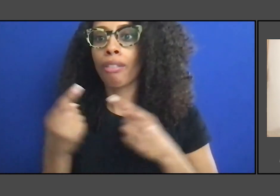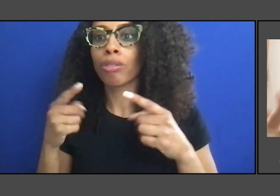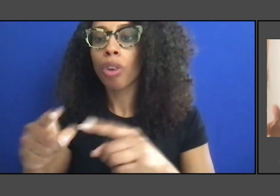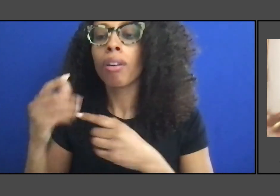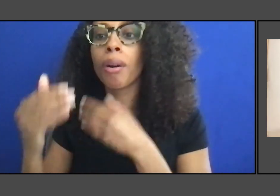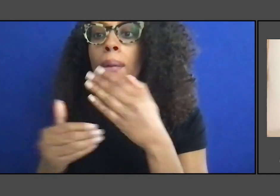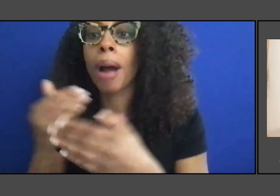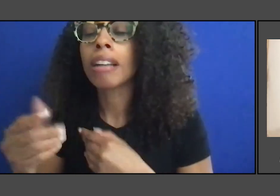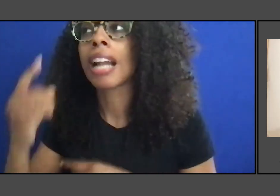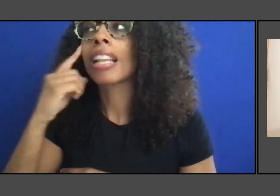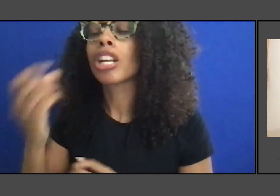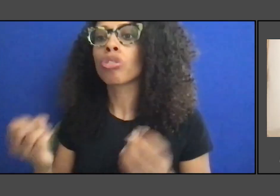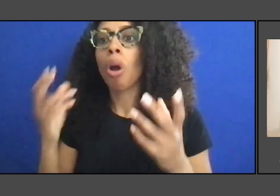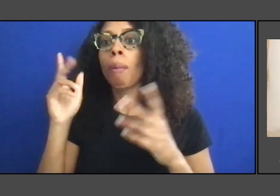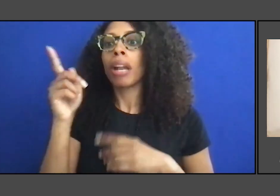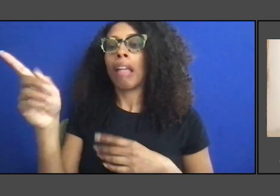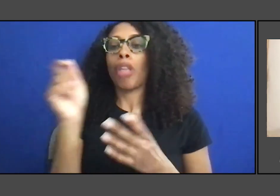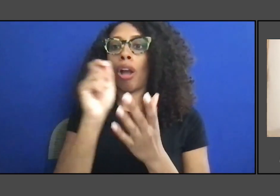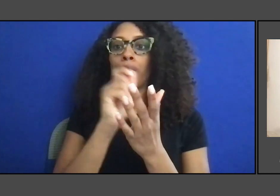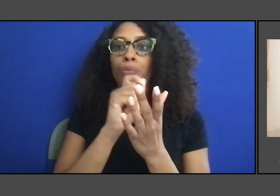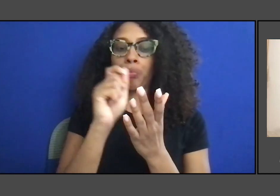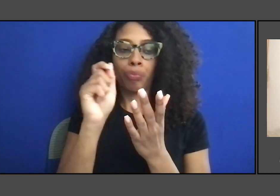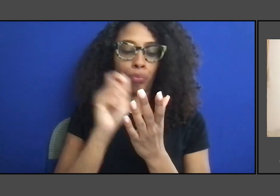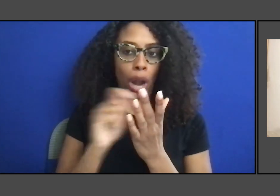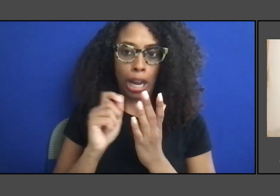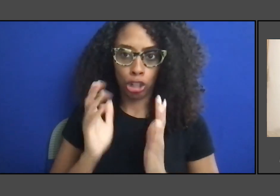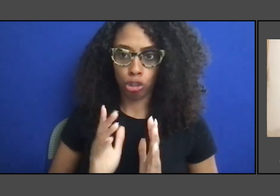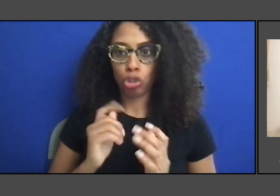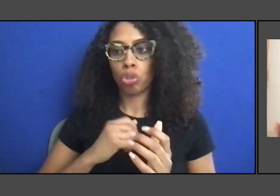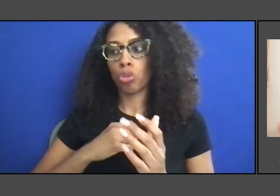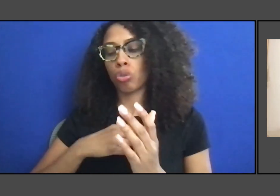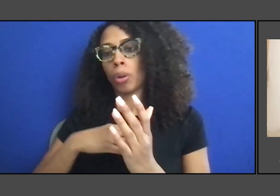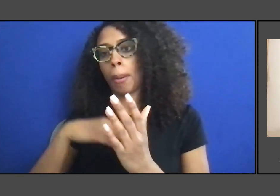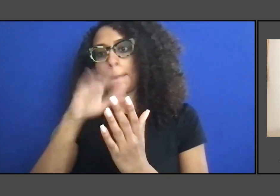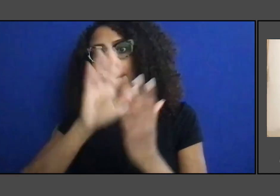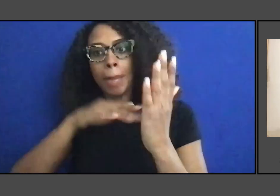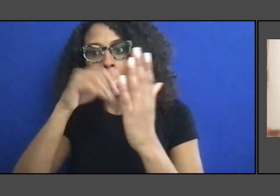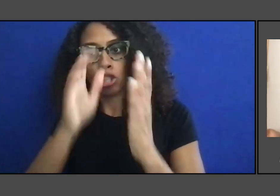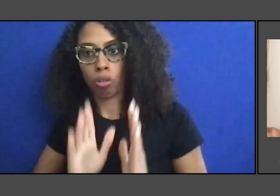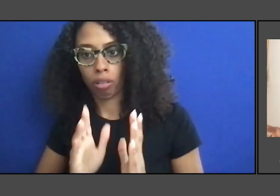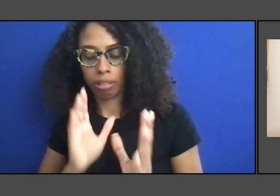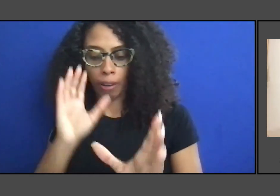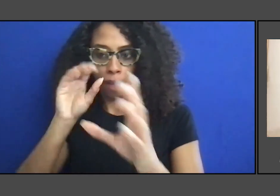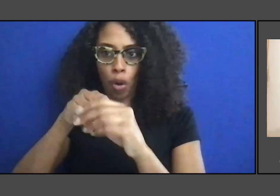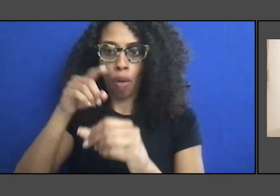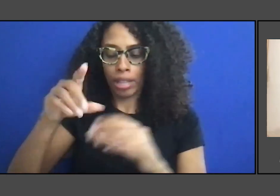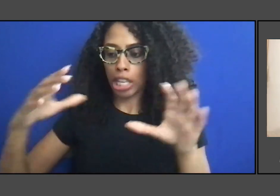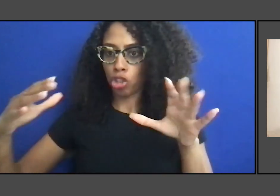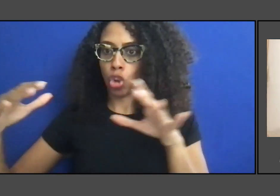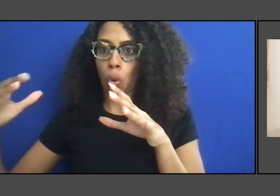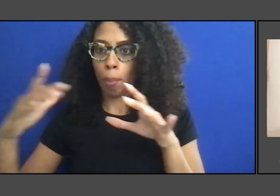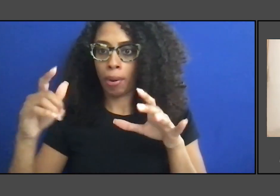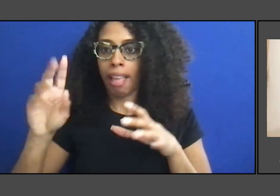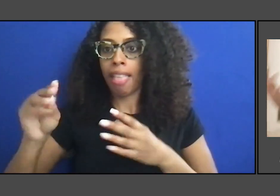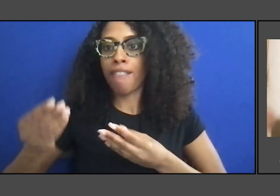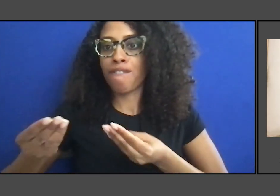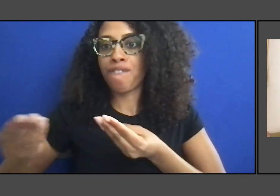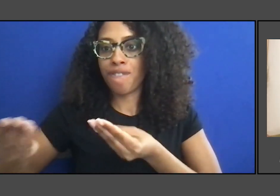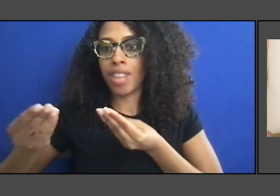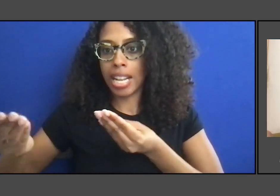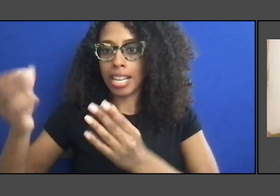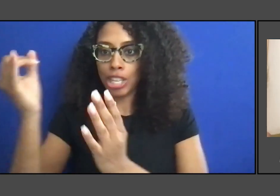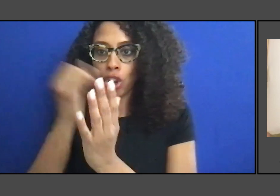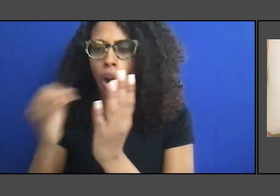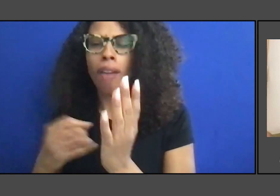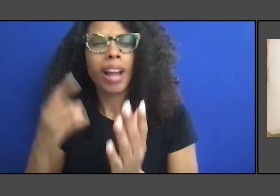the painters are part of this community, and then it feeds the art. And I was thinking about Terri Lyne, like I've seen you and